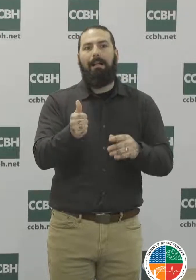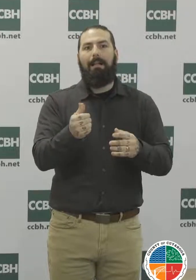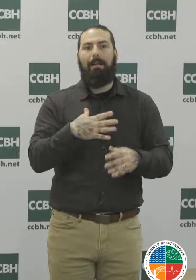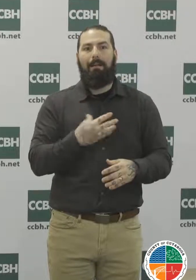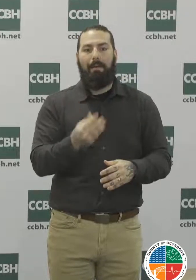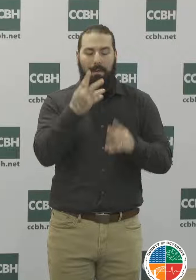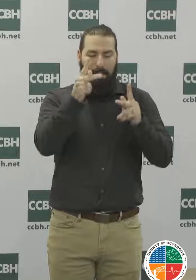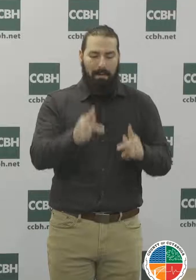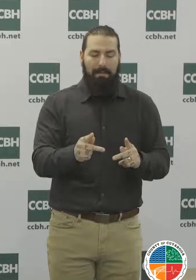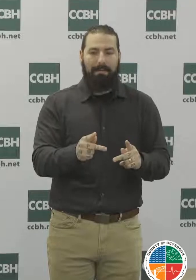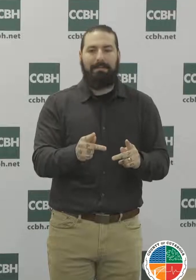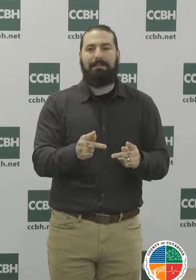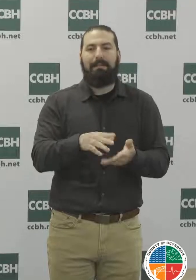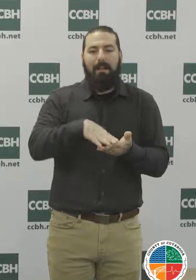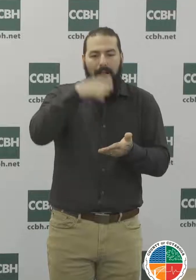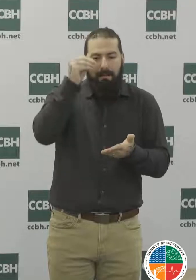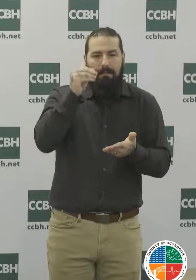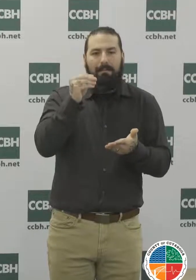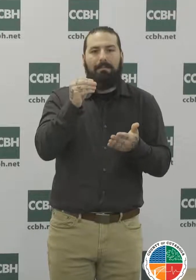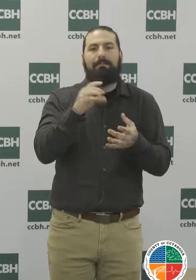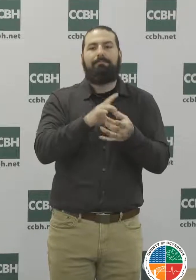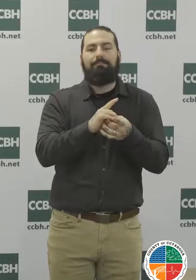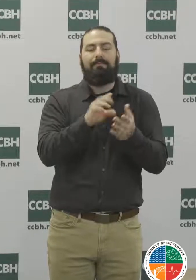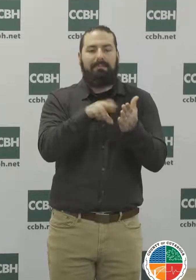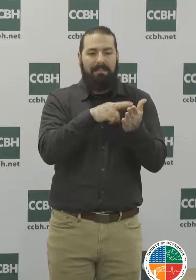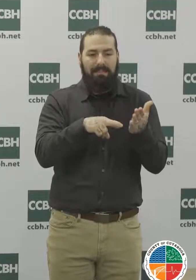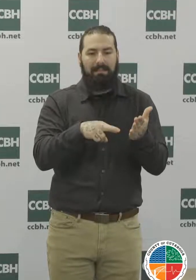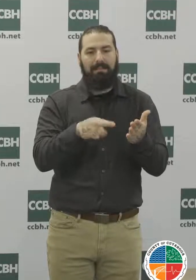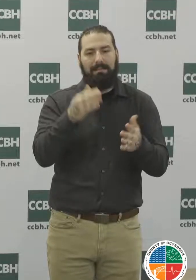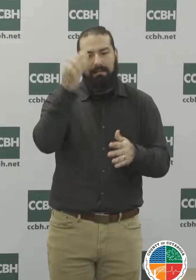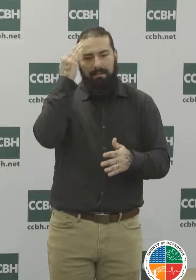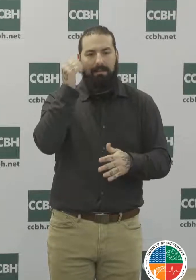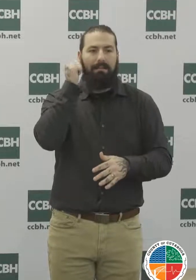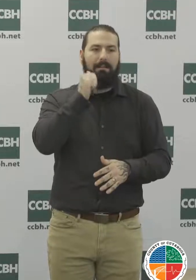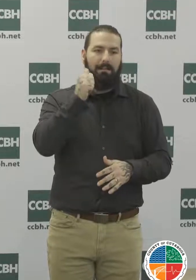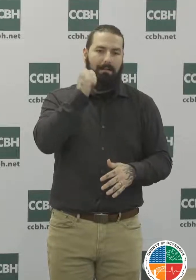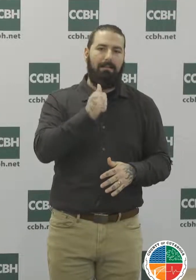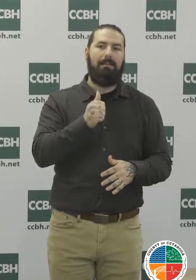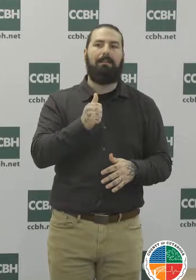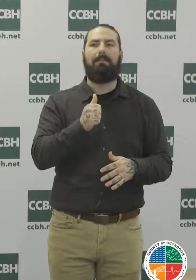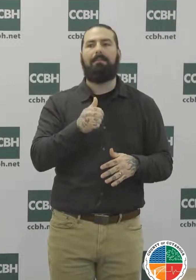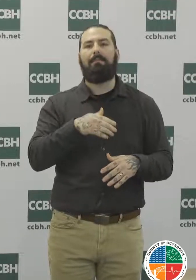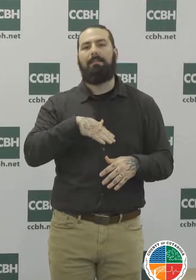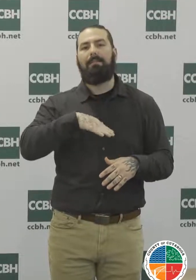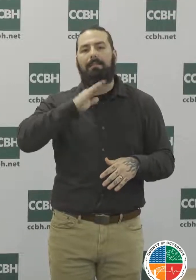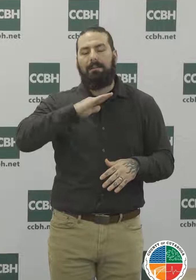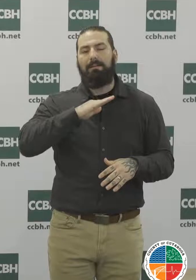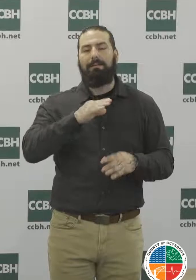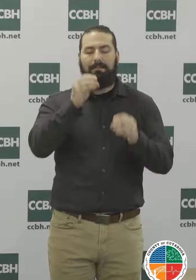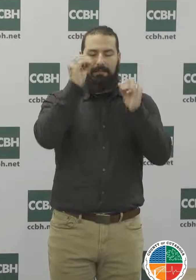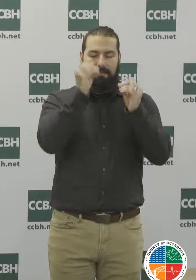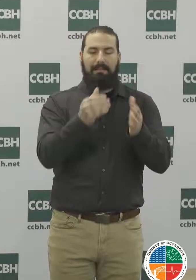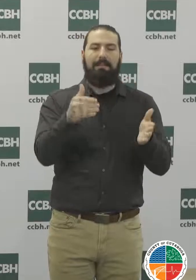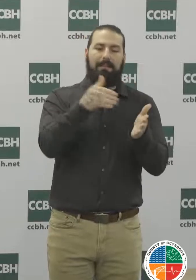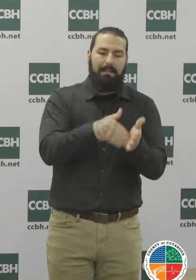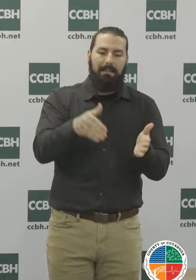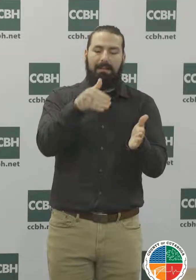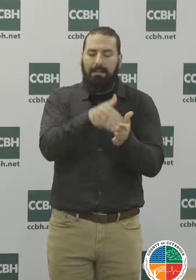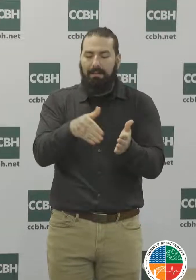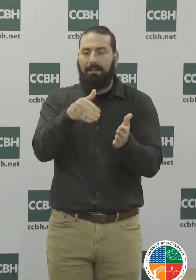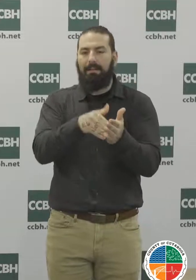how exhausting that must be day in and day out, but I'm personally grateful for that